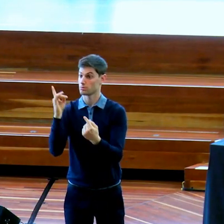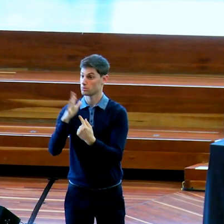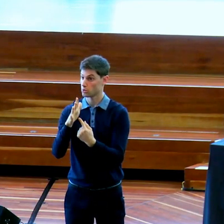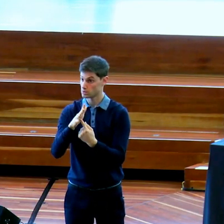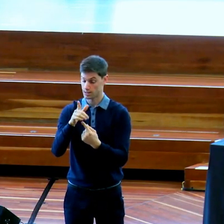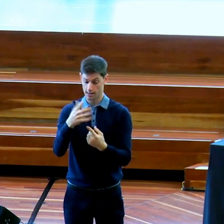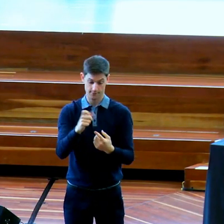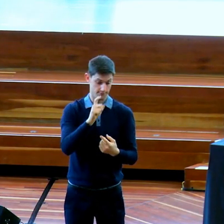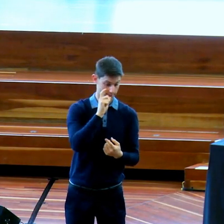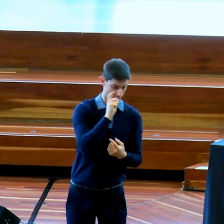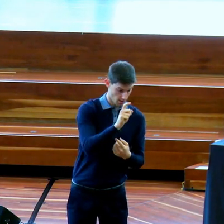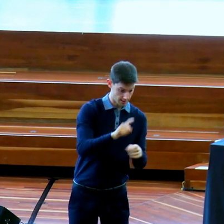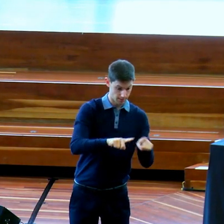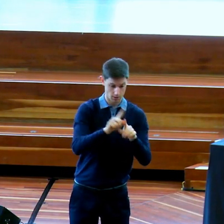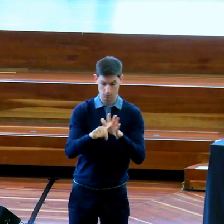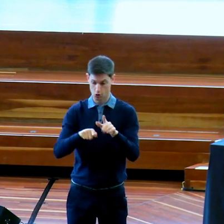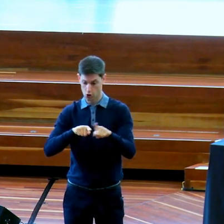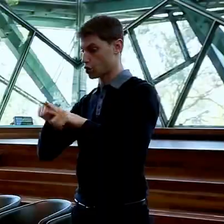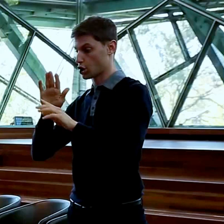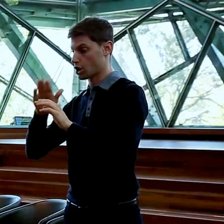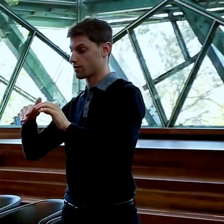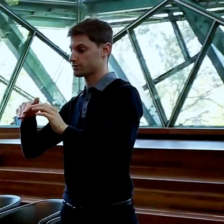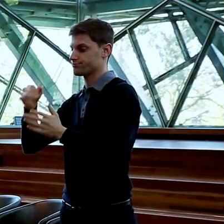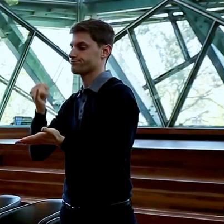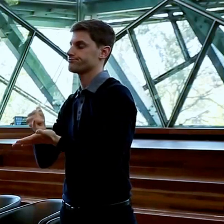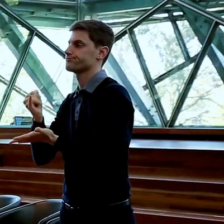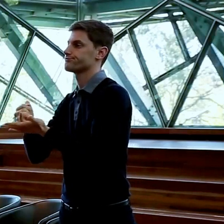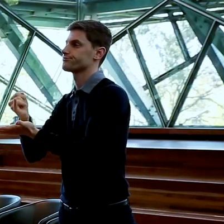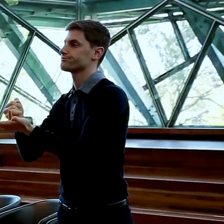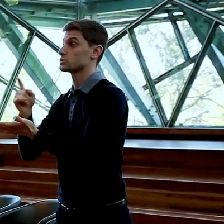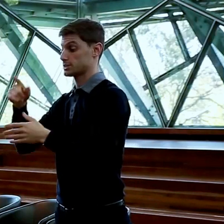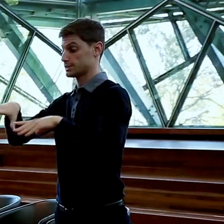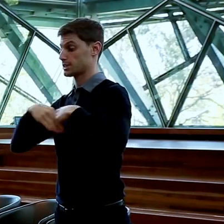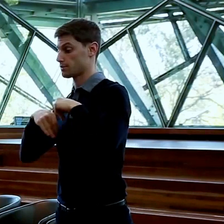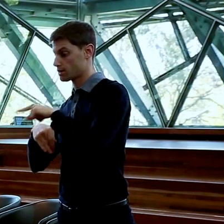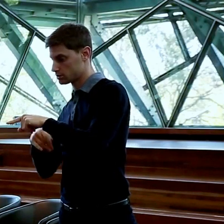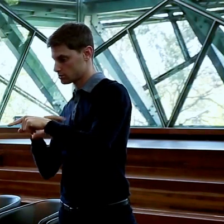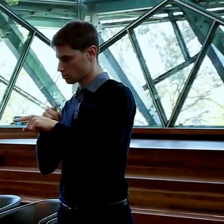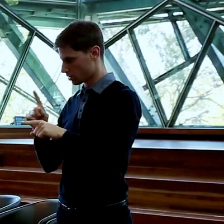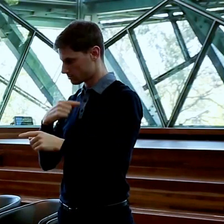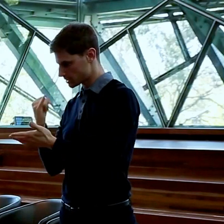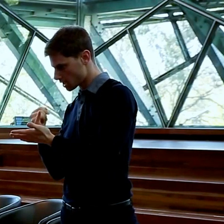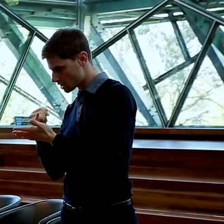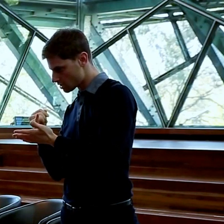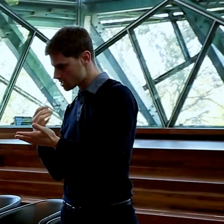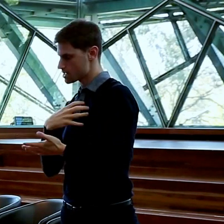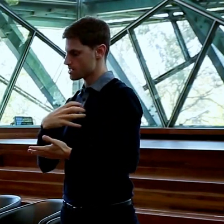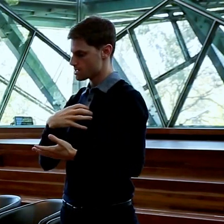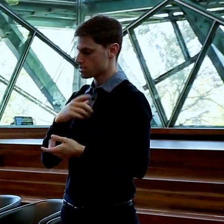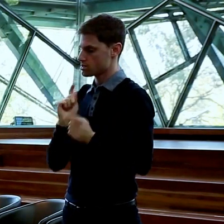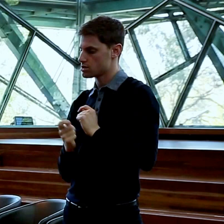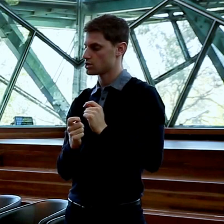whilst failing, learning whilst failing. If you accept failure, learn from it, at the end, it can be an extremely